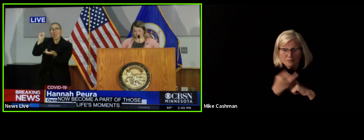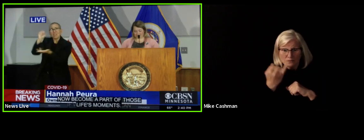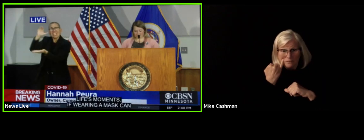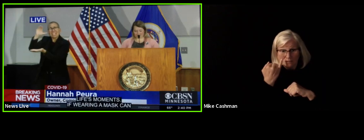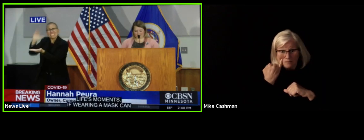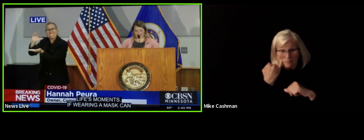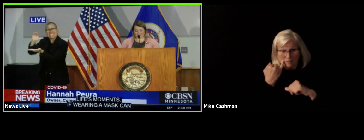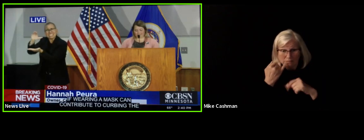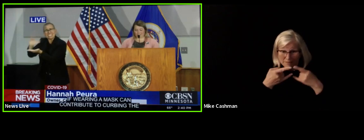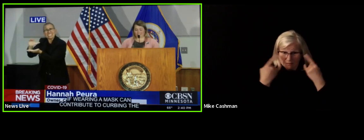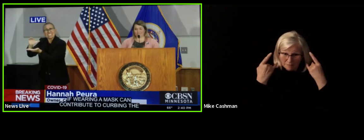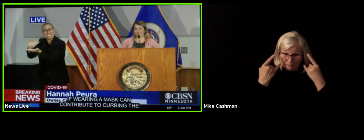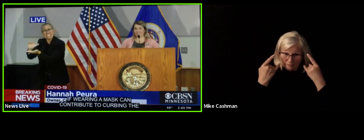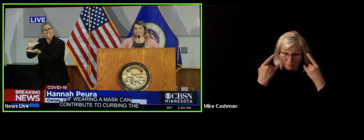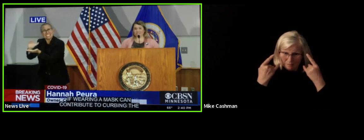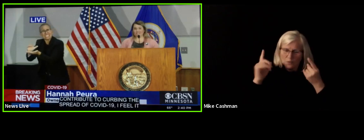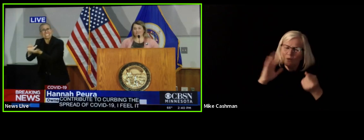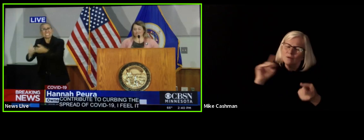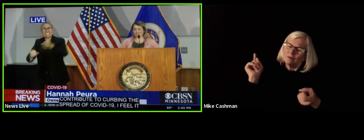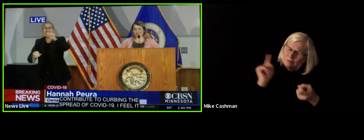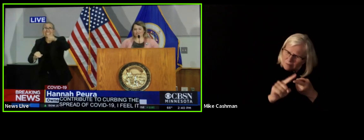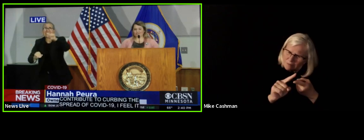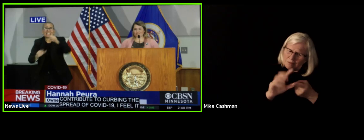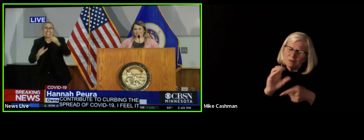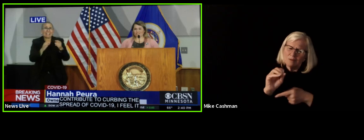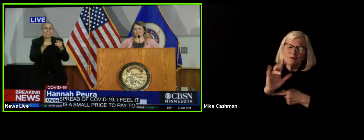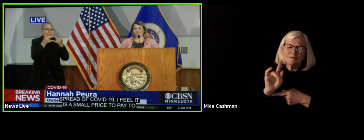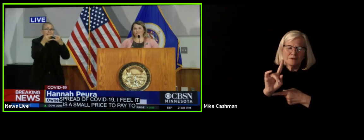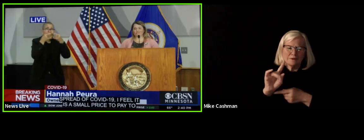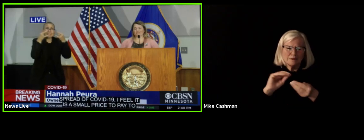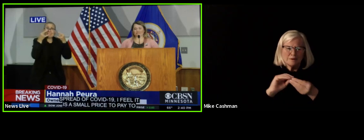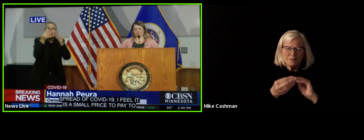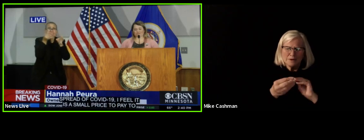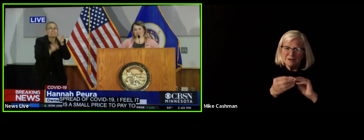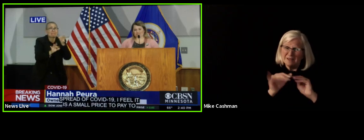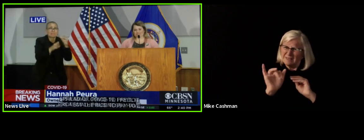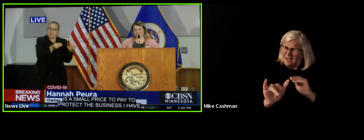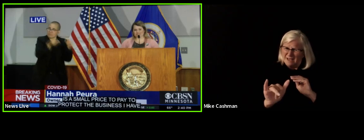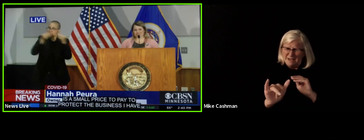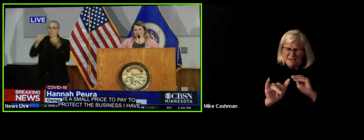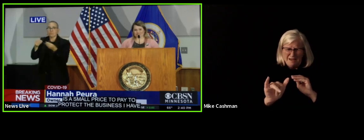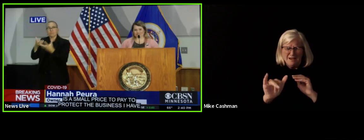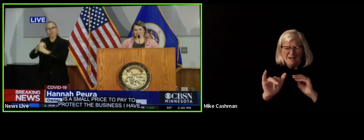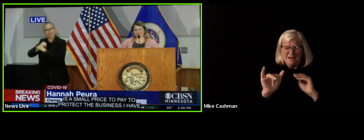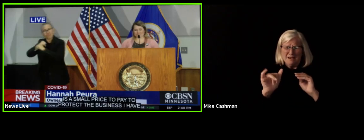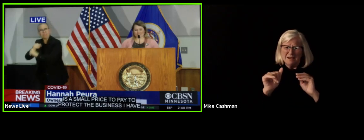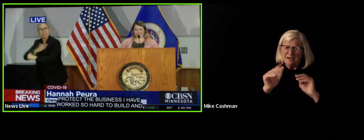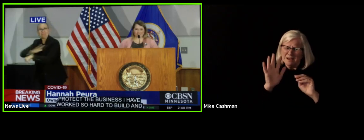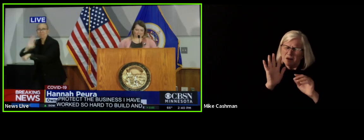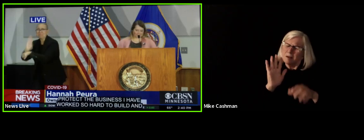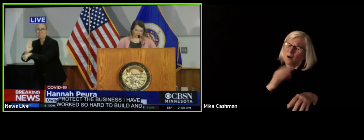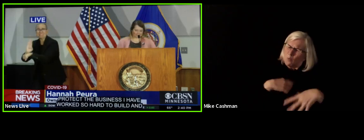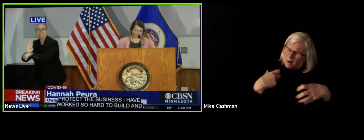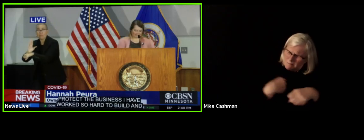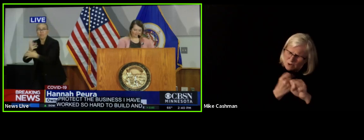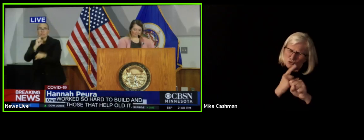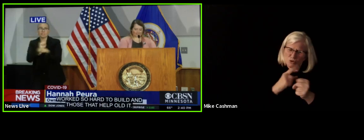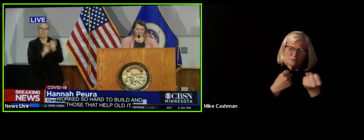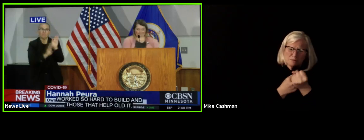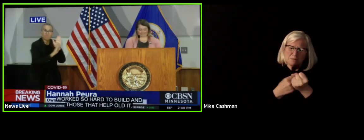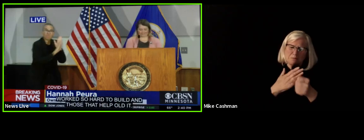to pay to protect the business that I've worked so hard to build and for those that have helped me build it. Thank you for listening to